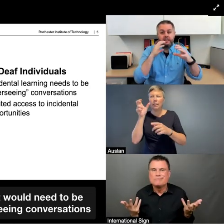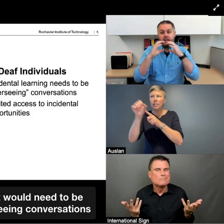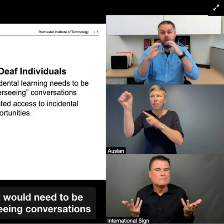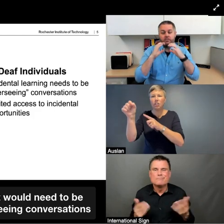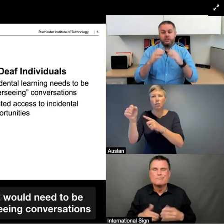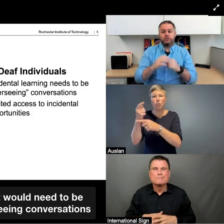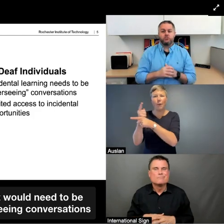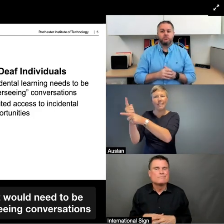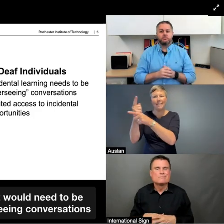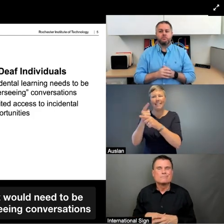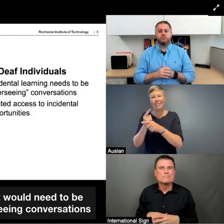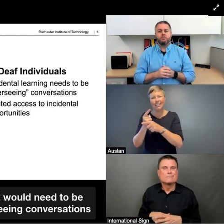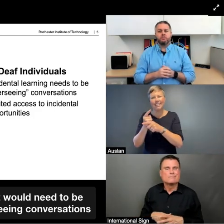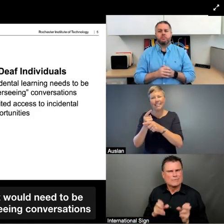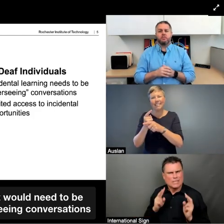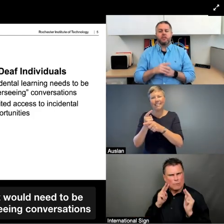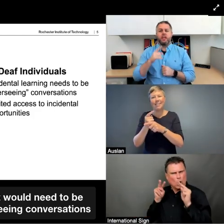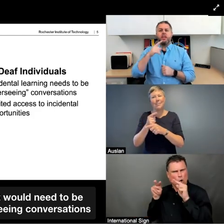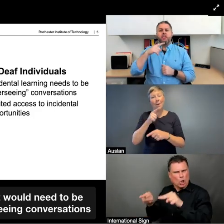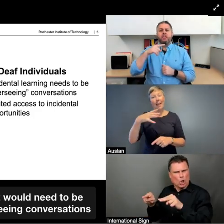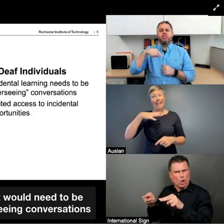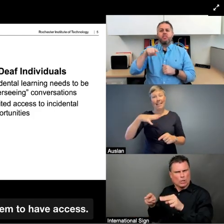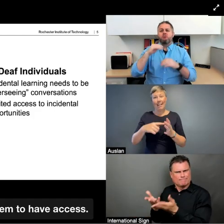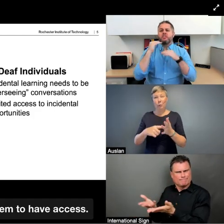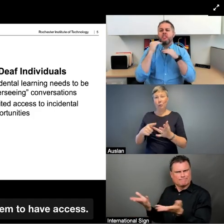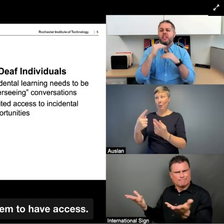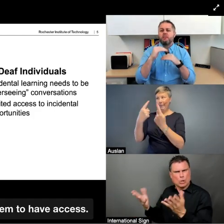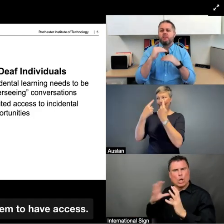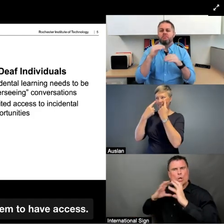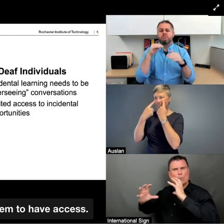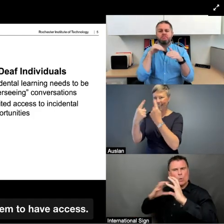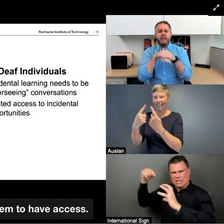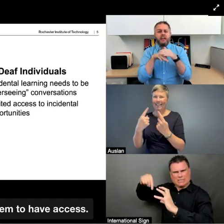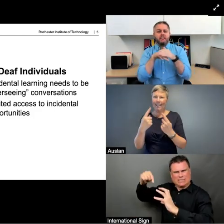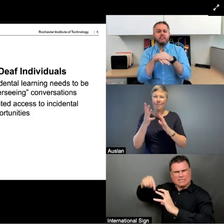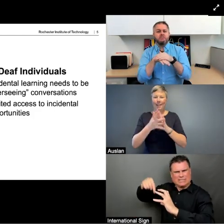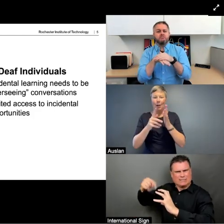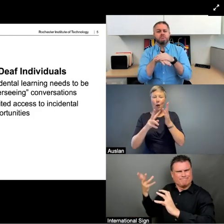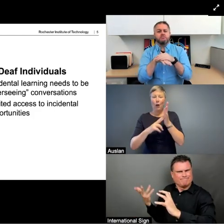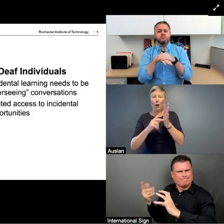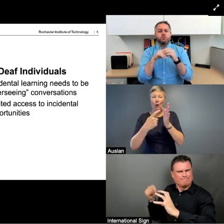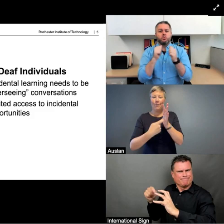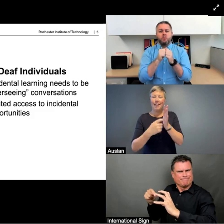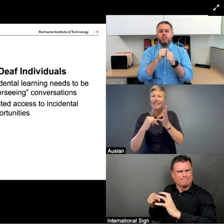to be overseeing conversations for them to have access.